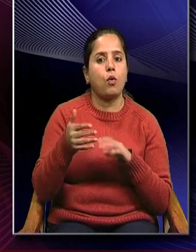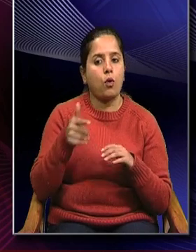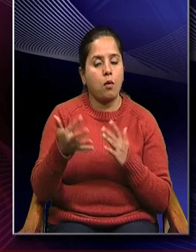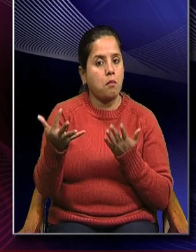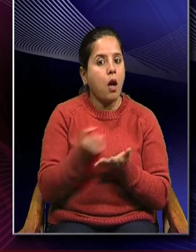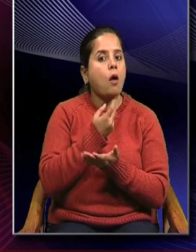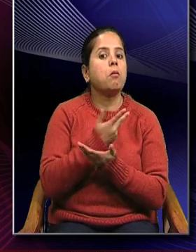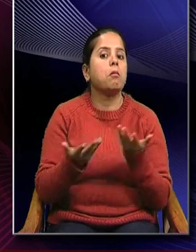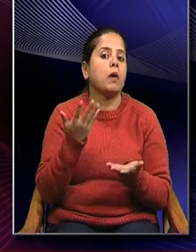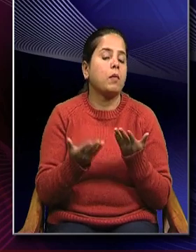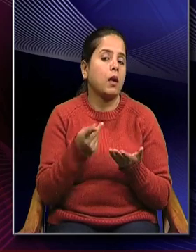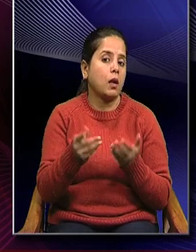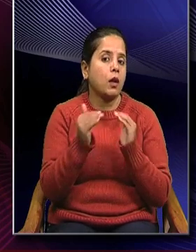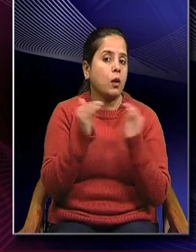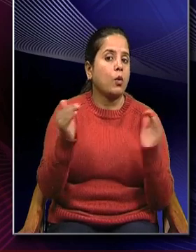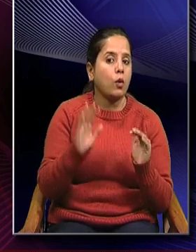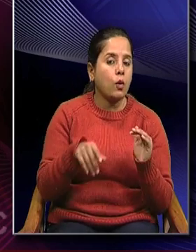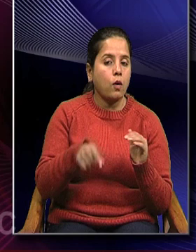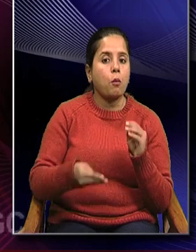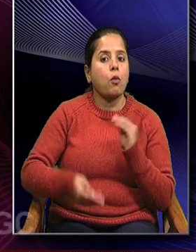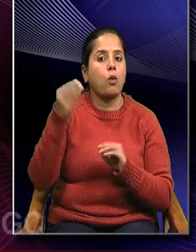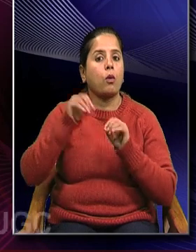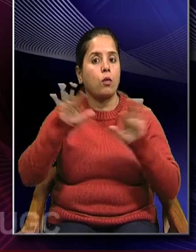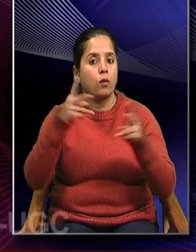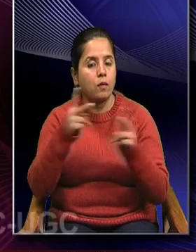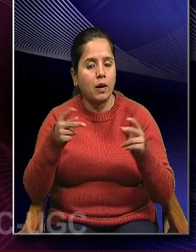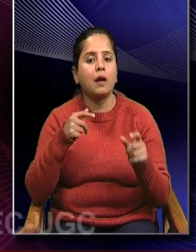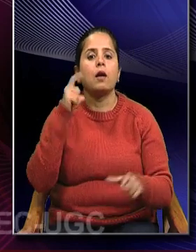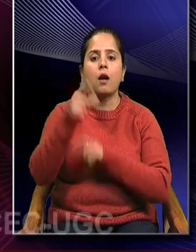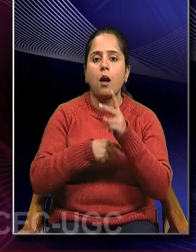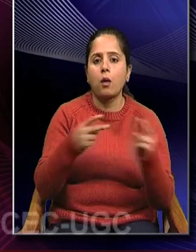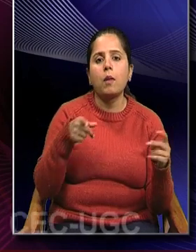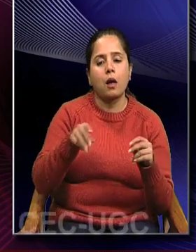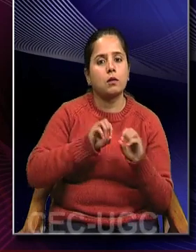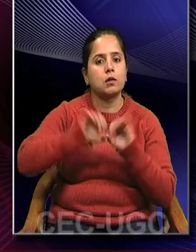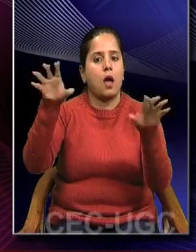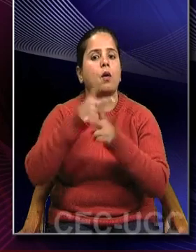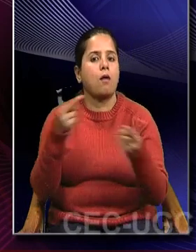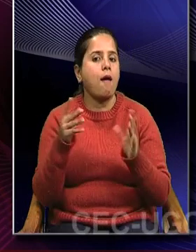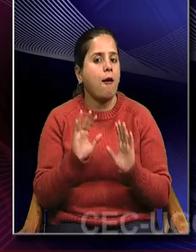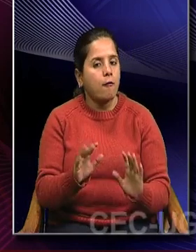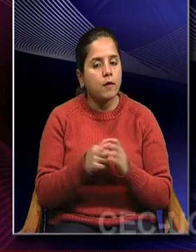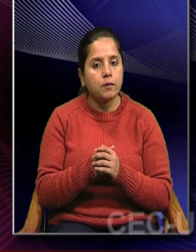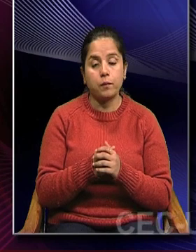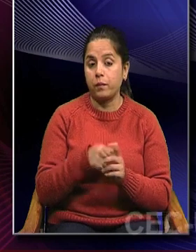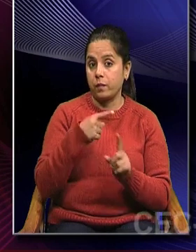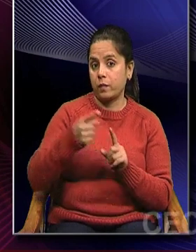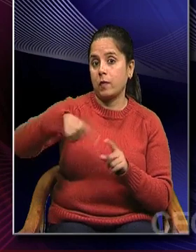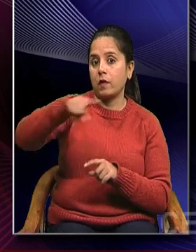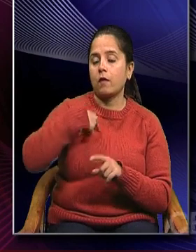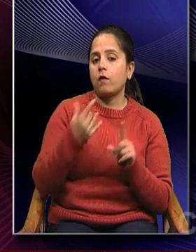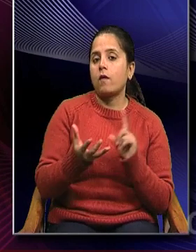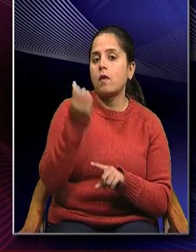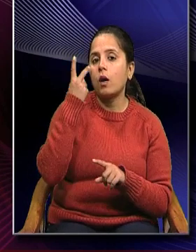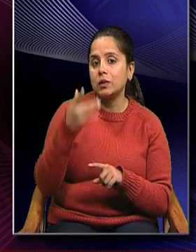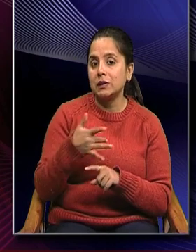procured, and equally the vast quantities of industrial goods, they were also being sent out. And we find that